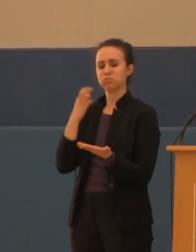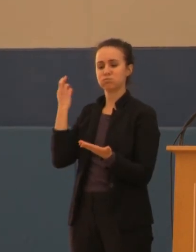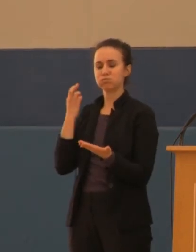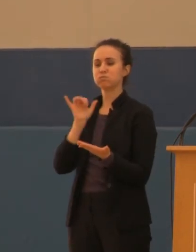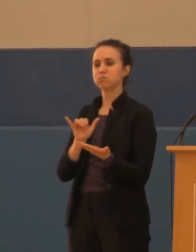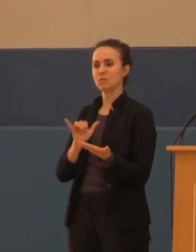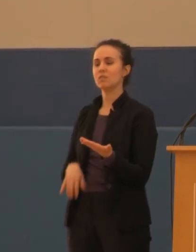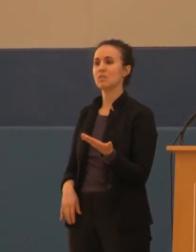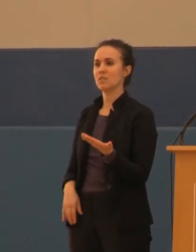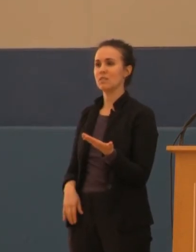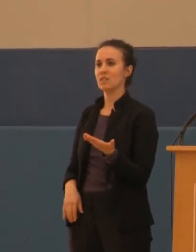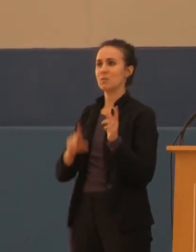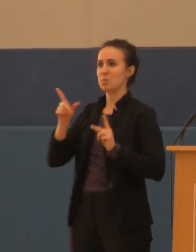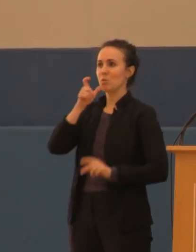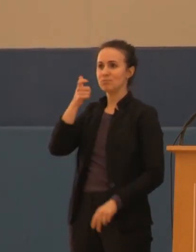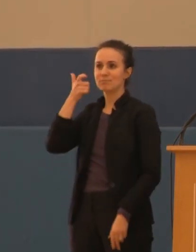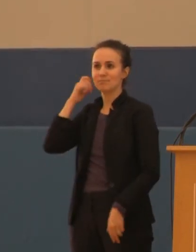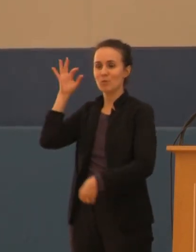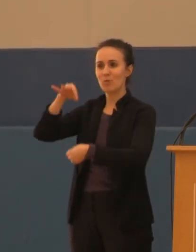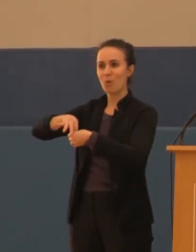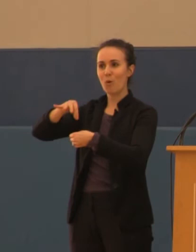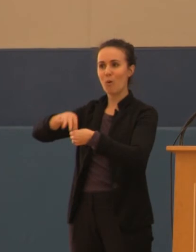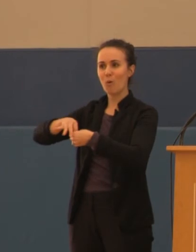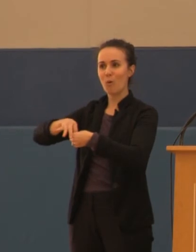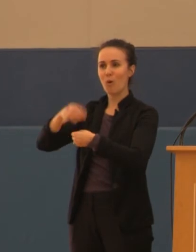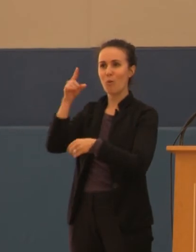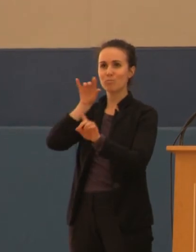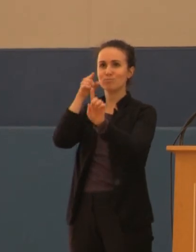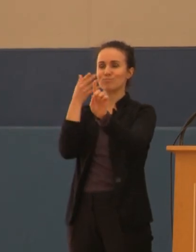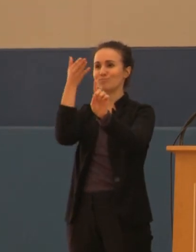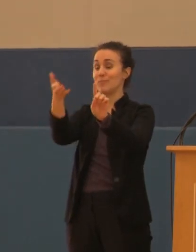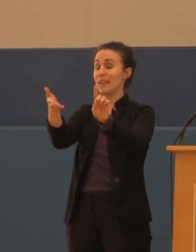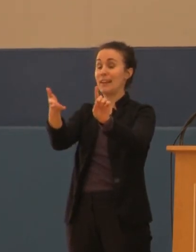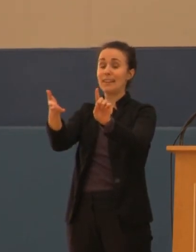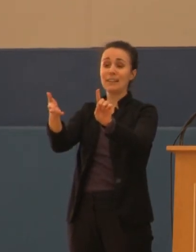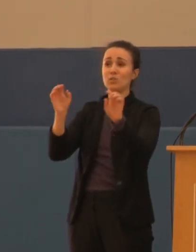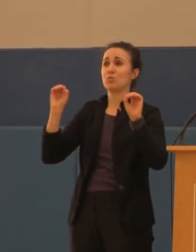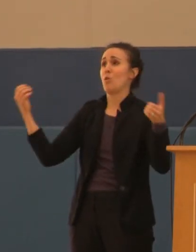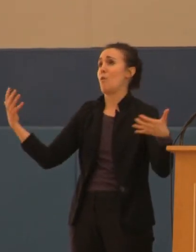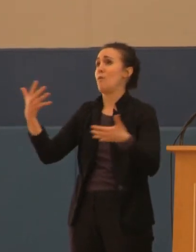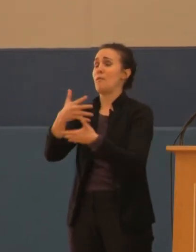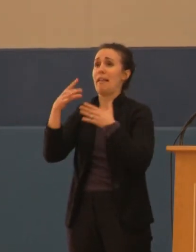concluded that people who voted for this fearless leader,